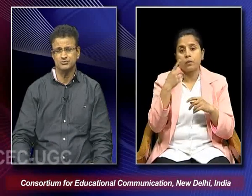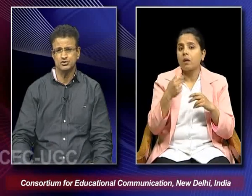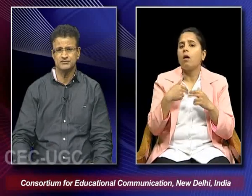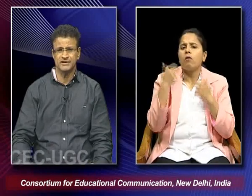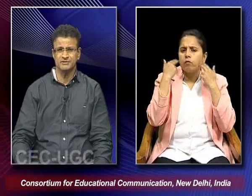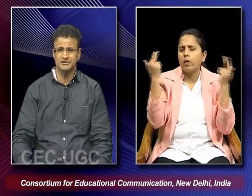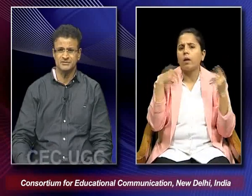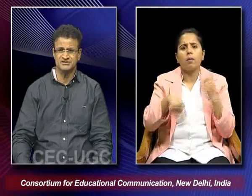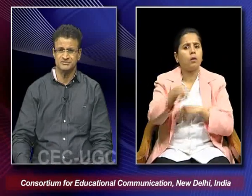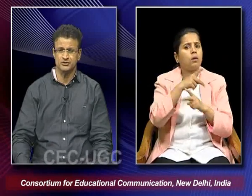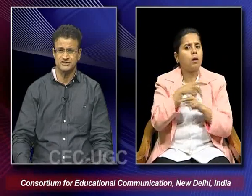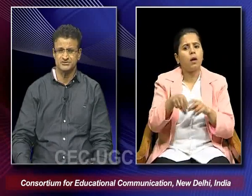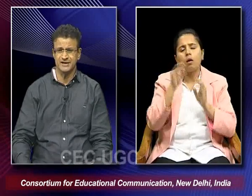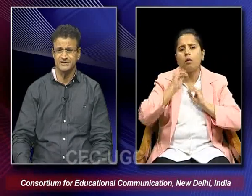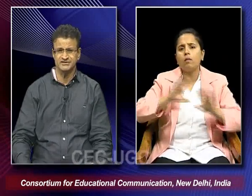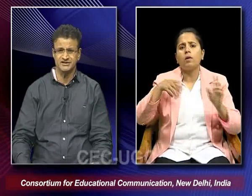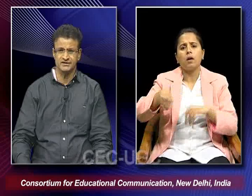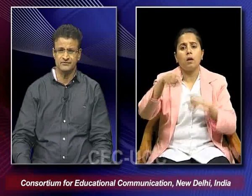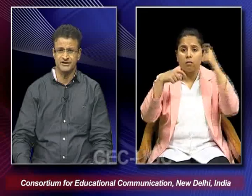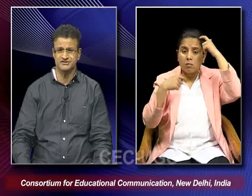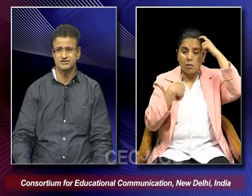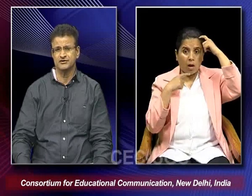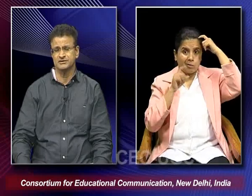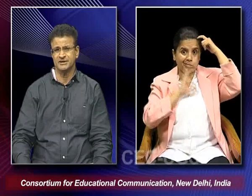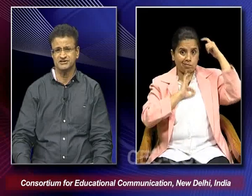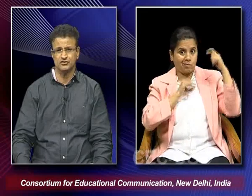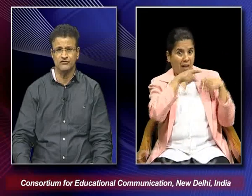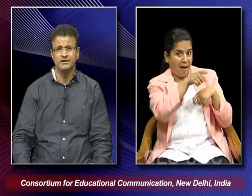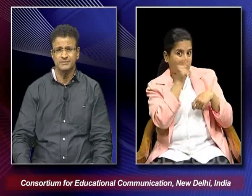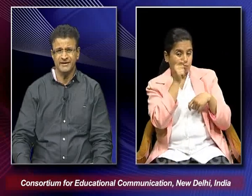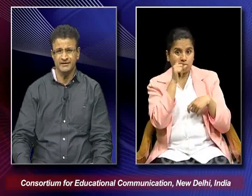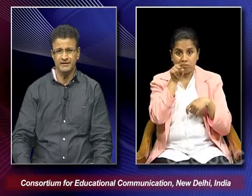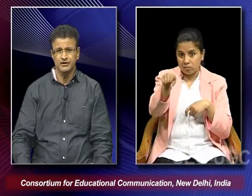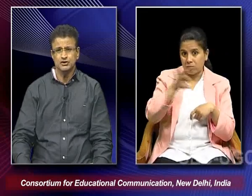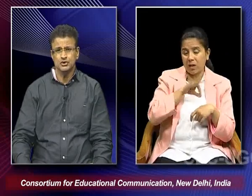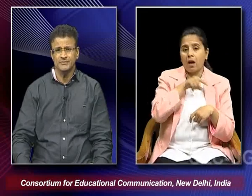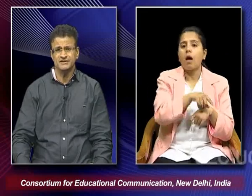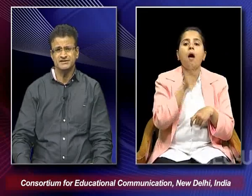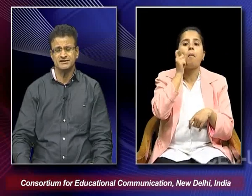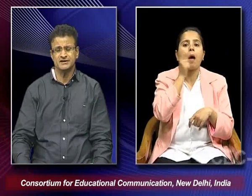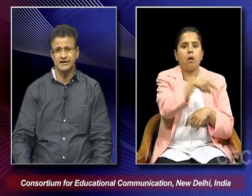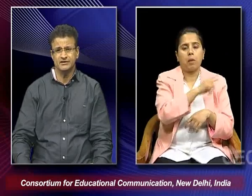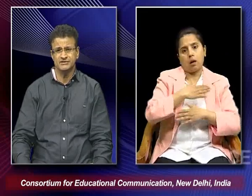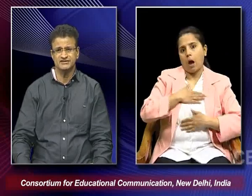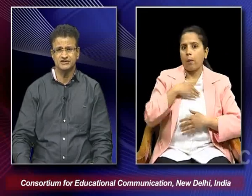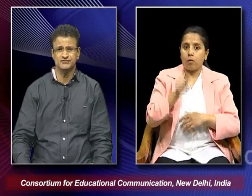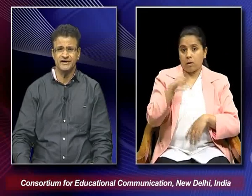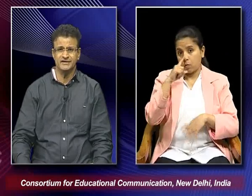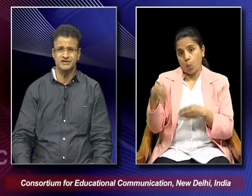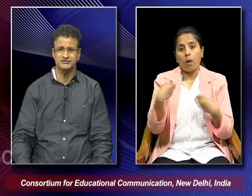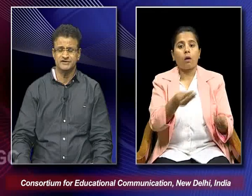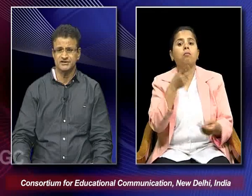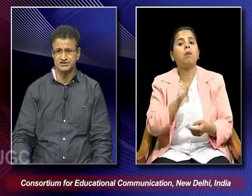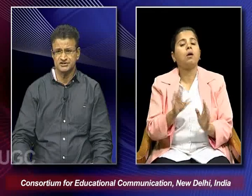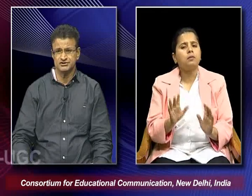cinema's most fundamental message about sexuality is that women exist for the pleasure of men. So these kinds of